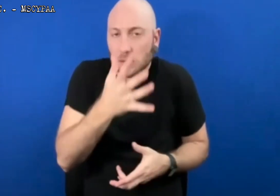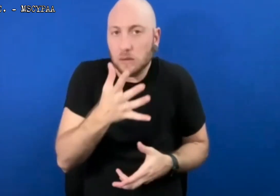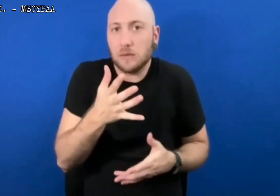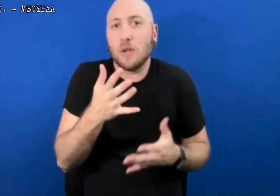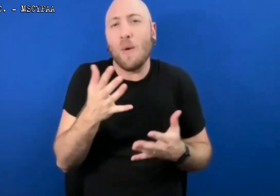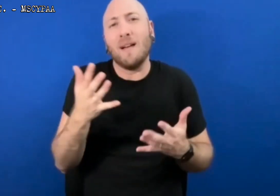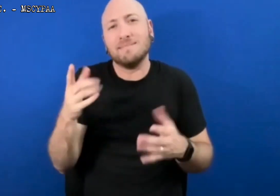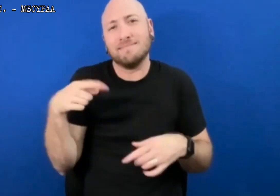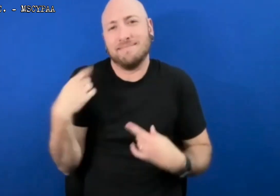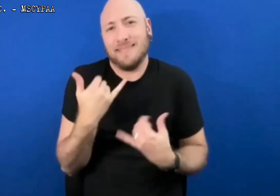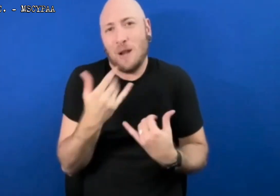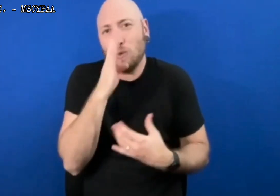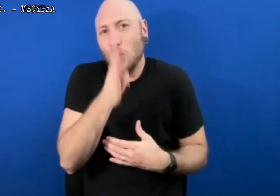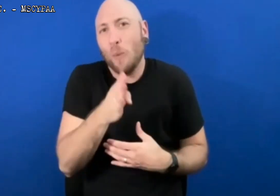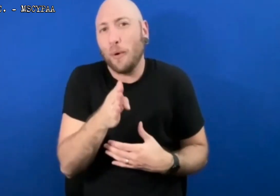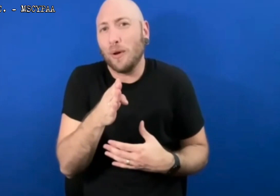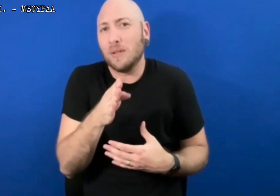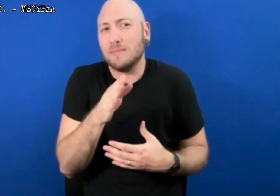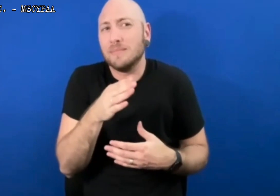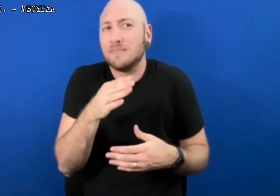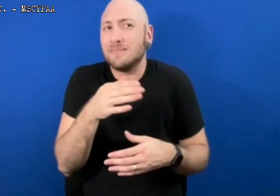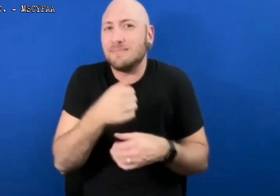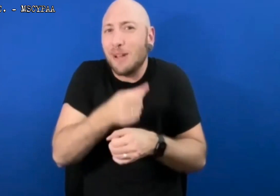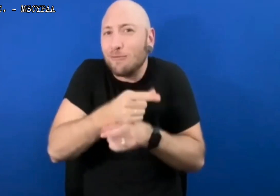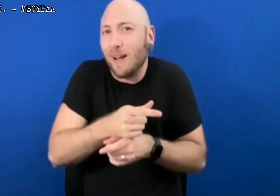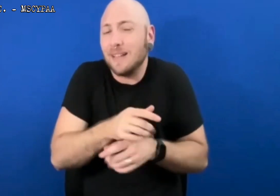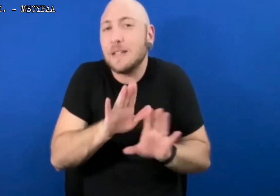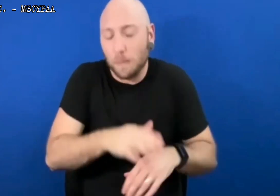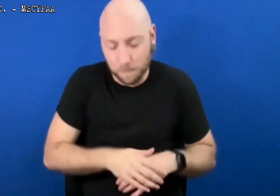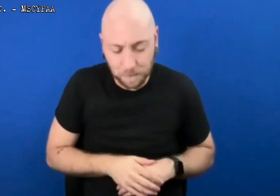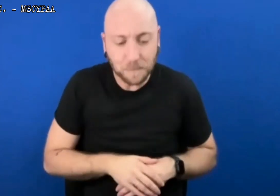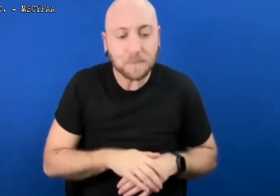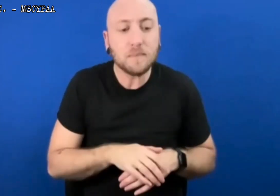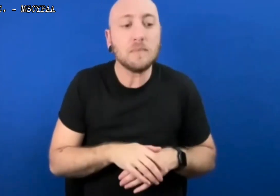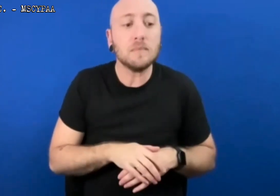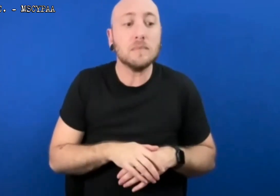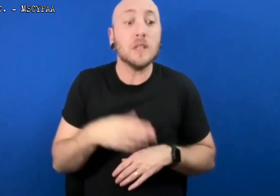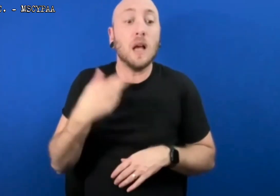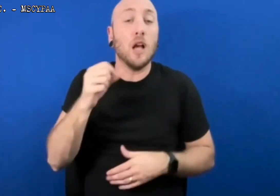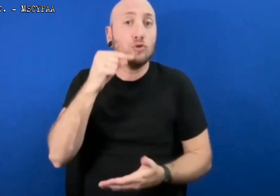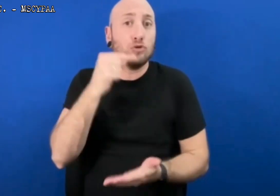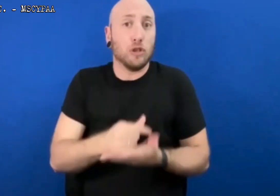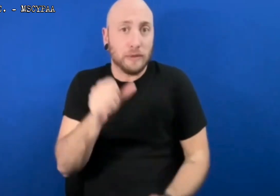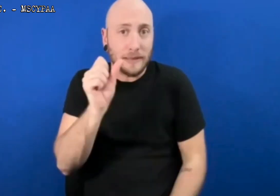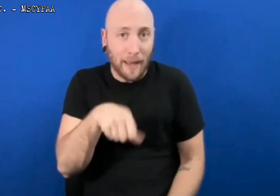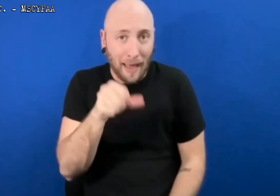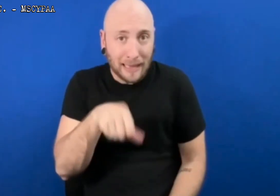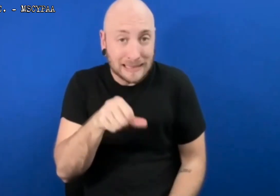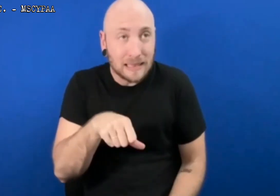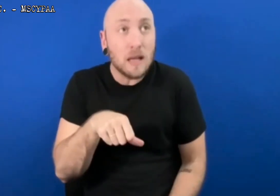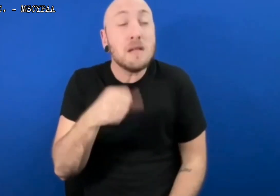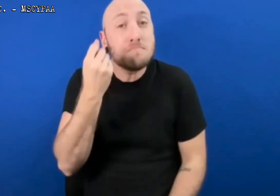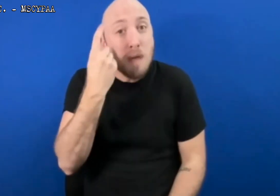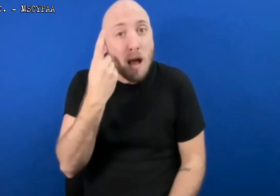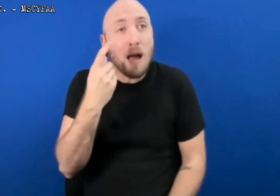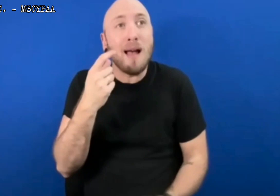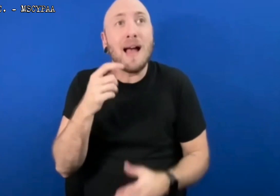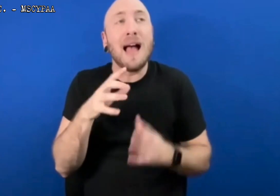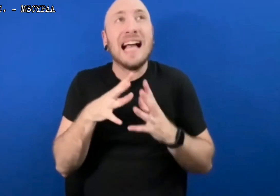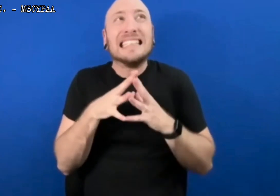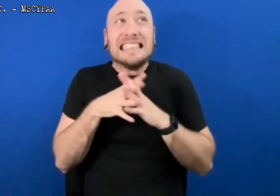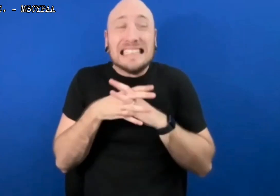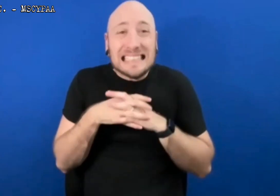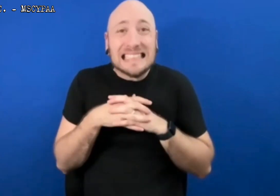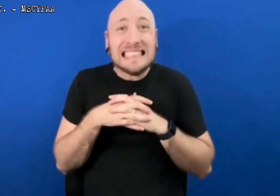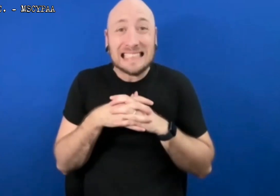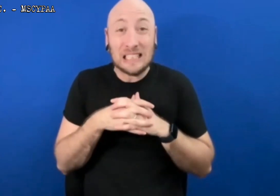progressed pretty rapidly. I managed to graduate high school, but like I had to get a doctor to write a note because I literally missed